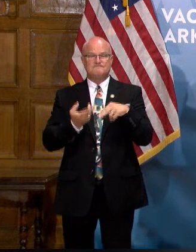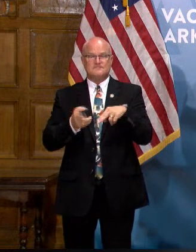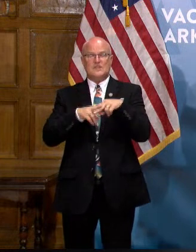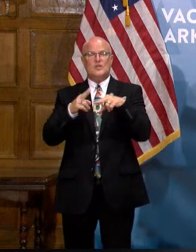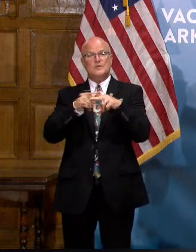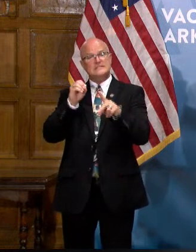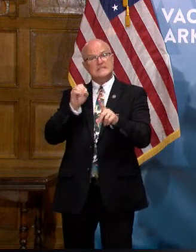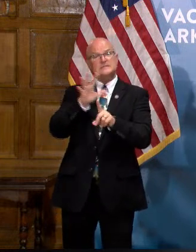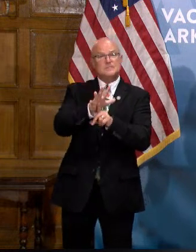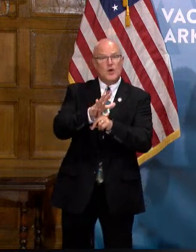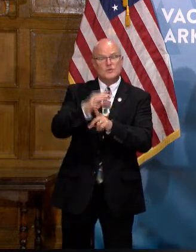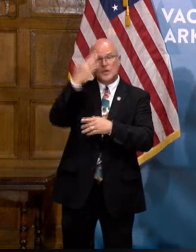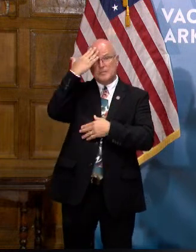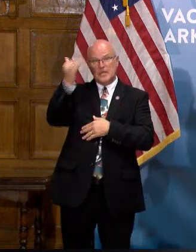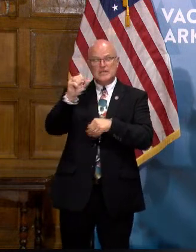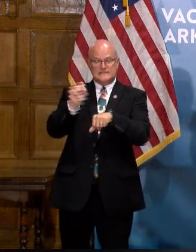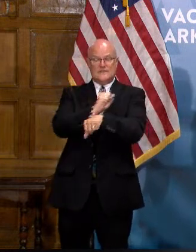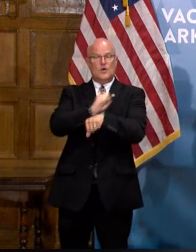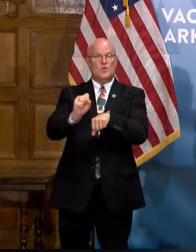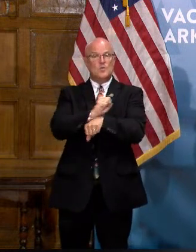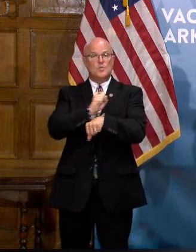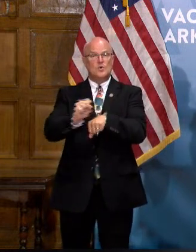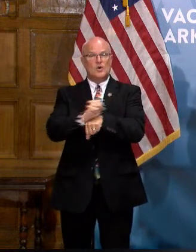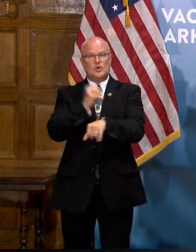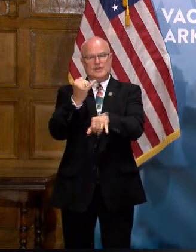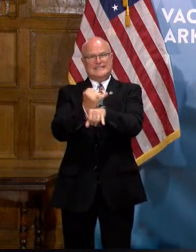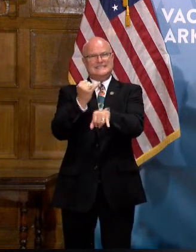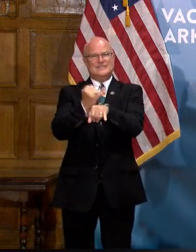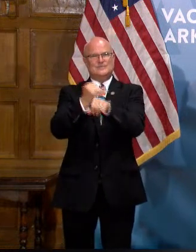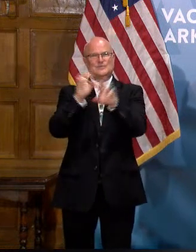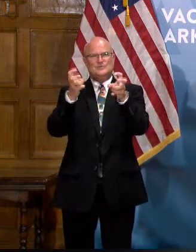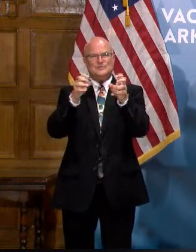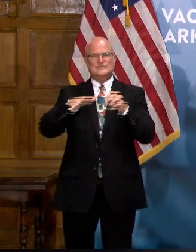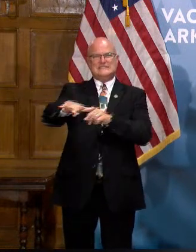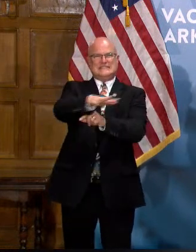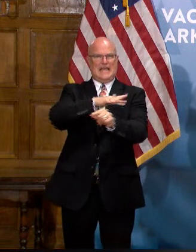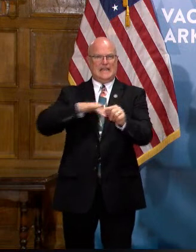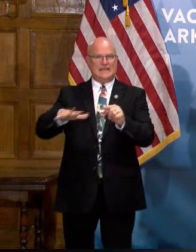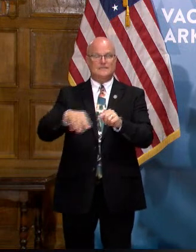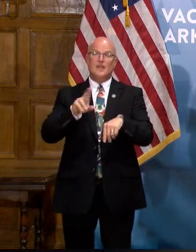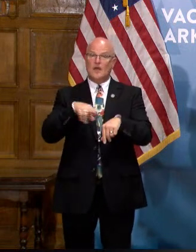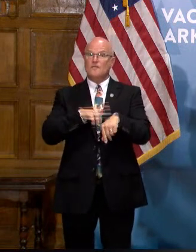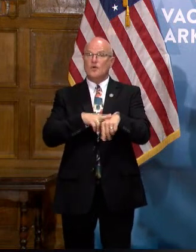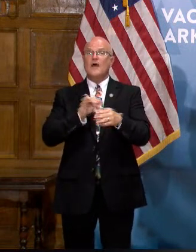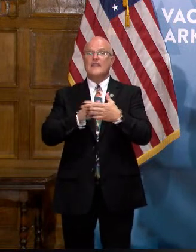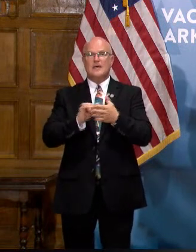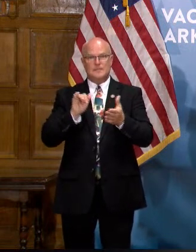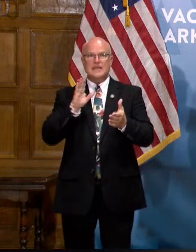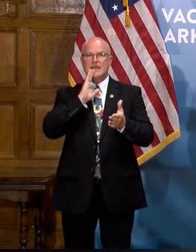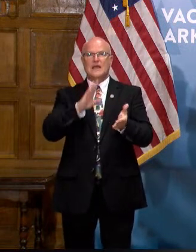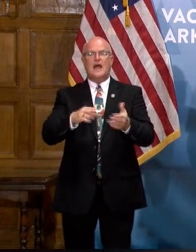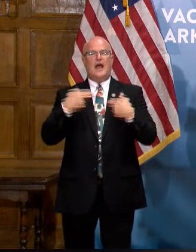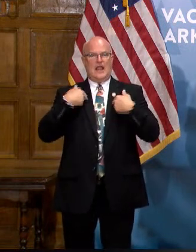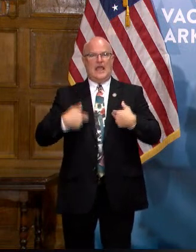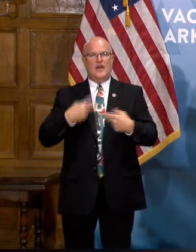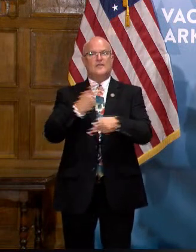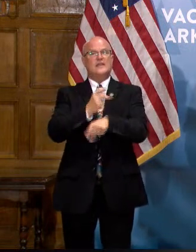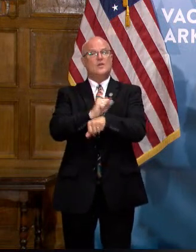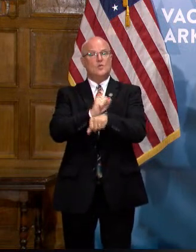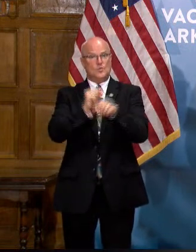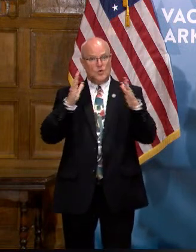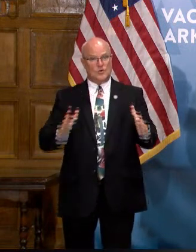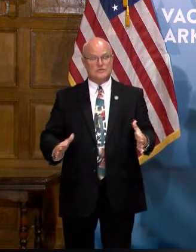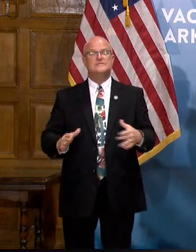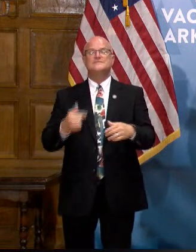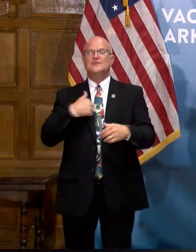increased exposure because of an occupational or institutional setting. And of course, that could be our frontline healthcare workers. And